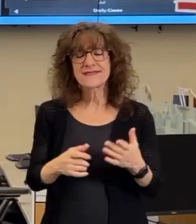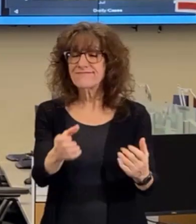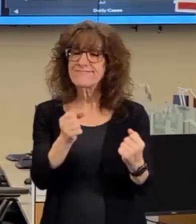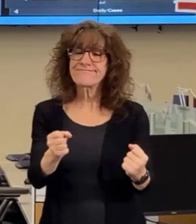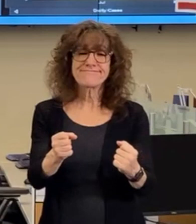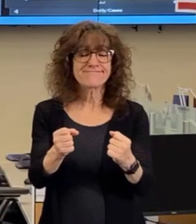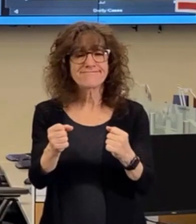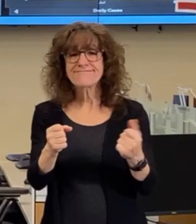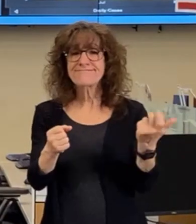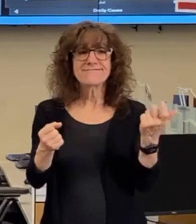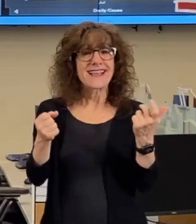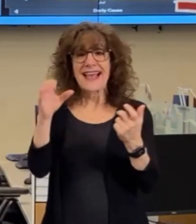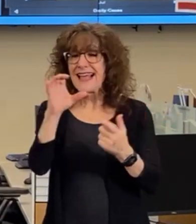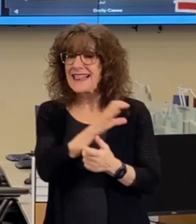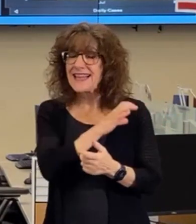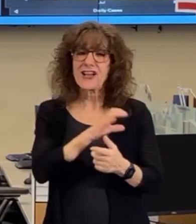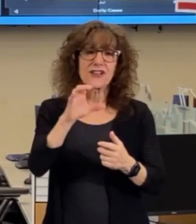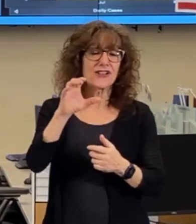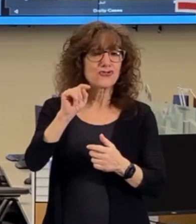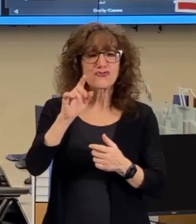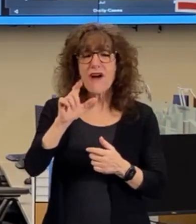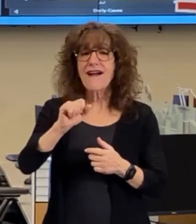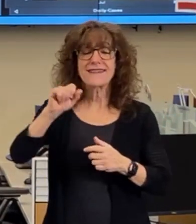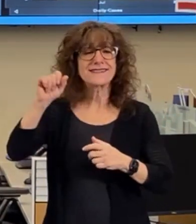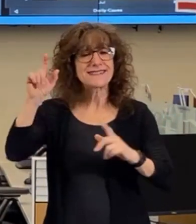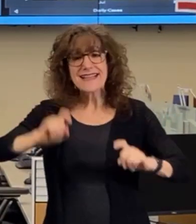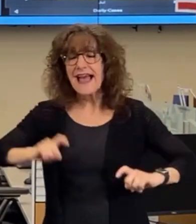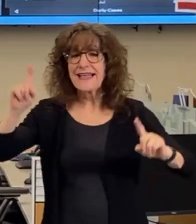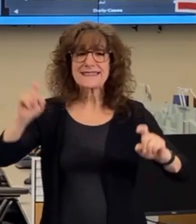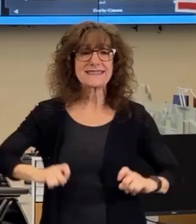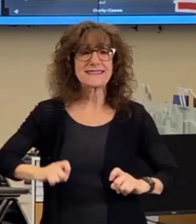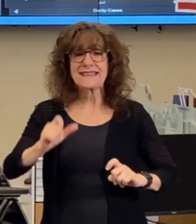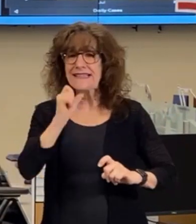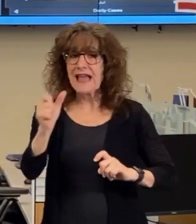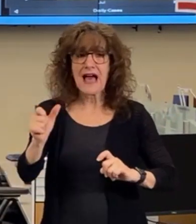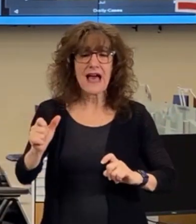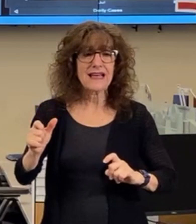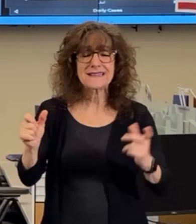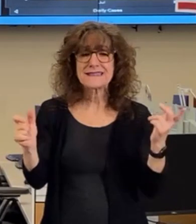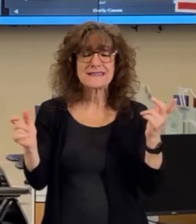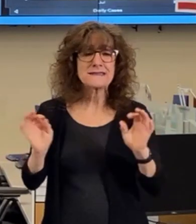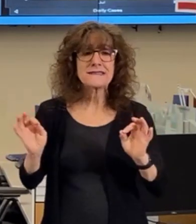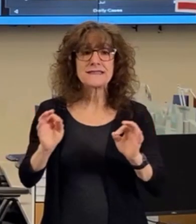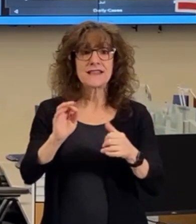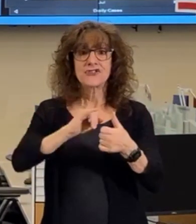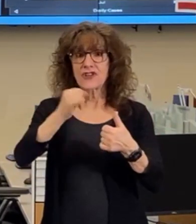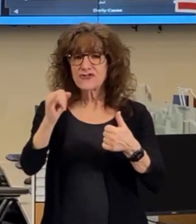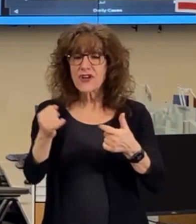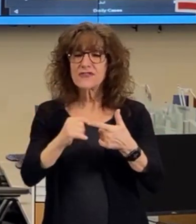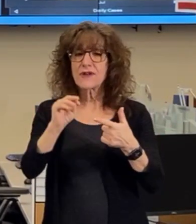trials that cut no safety corners, the Johnson & Johnson, Moderna, and